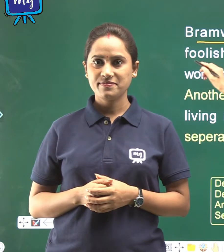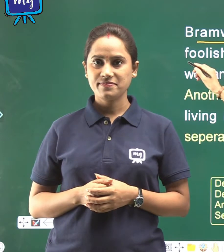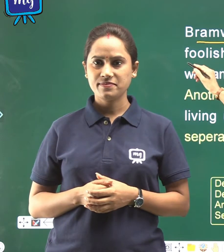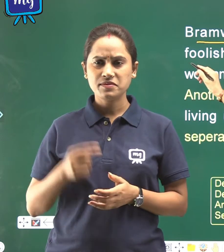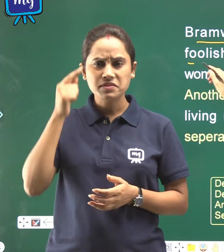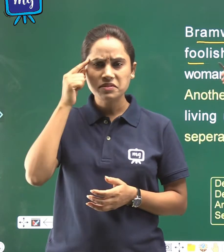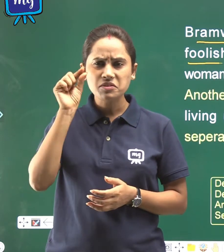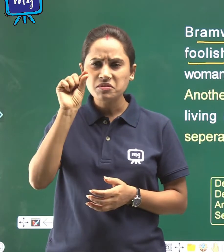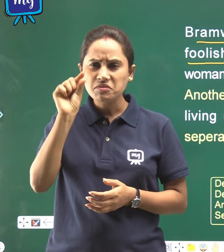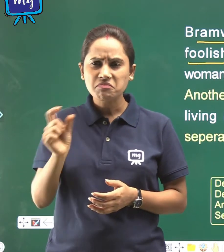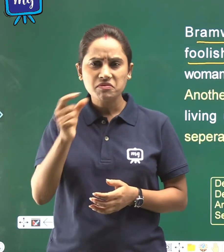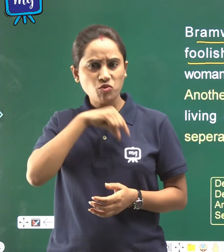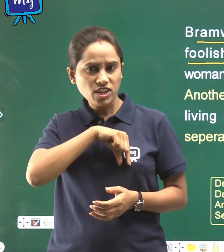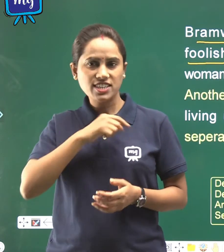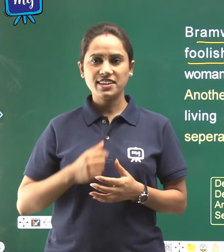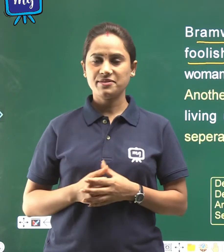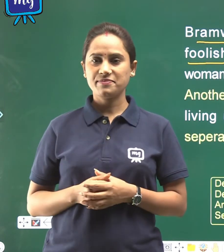foolishly